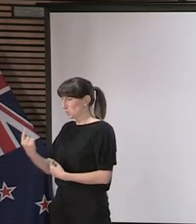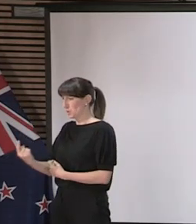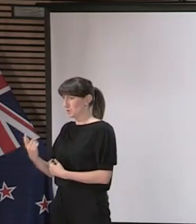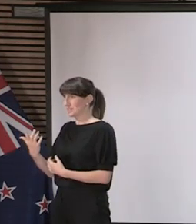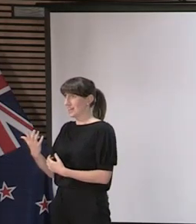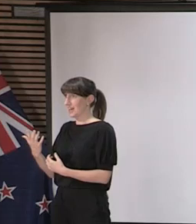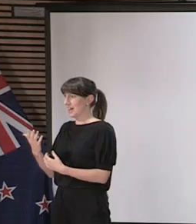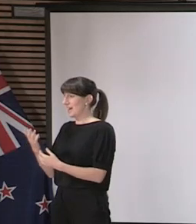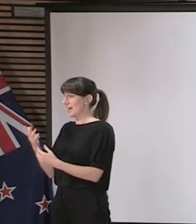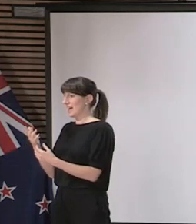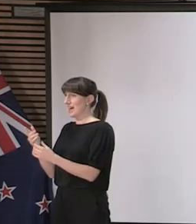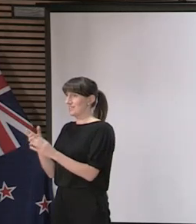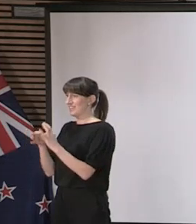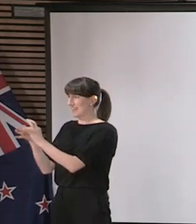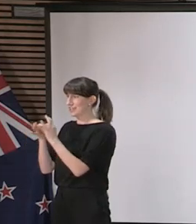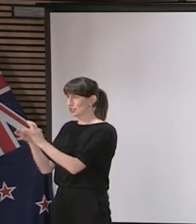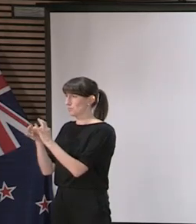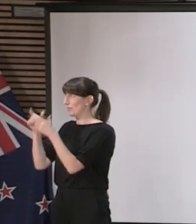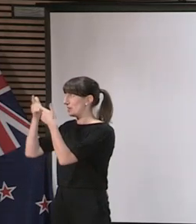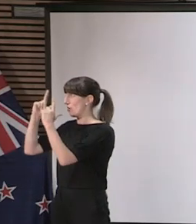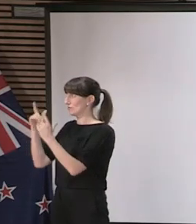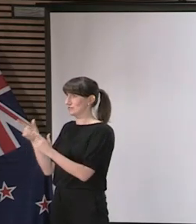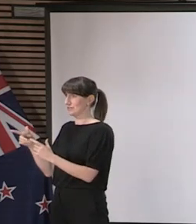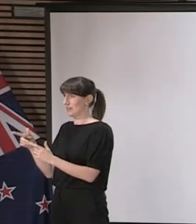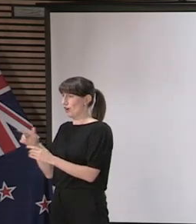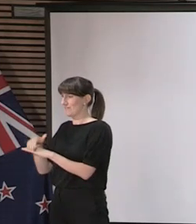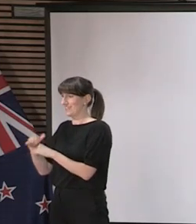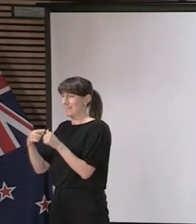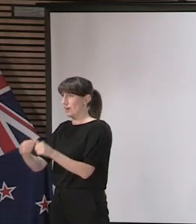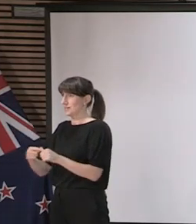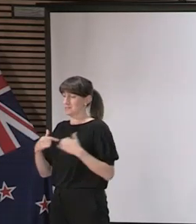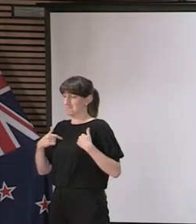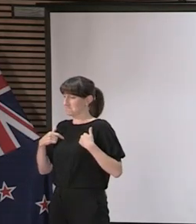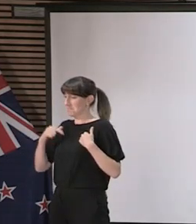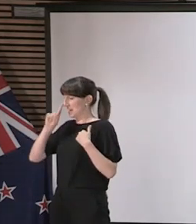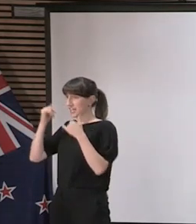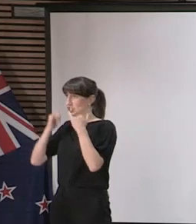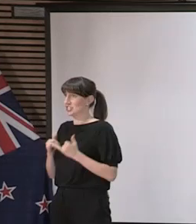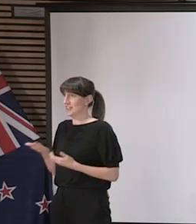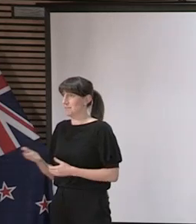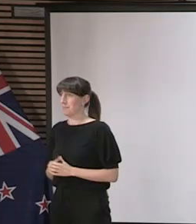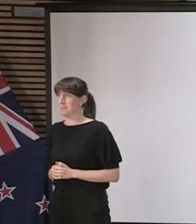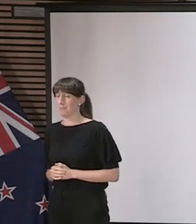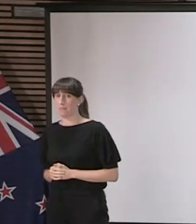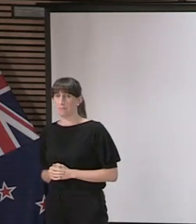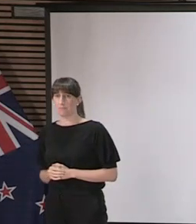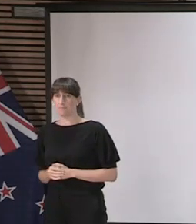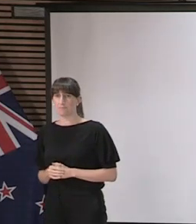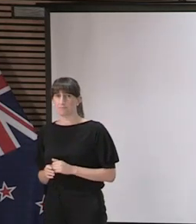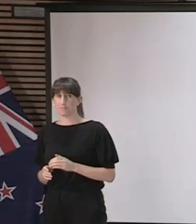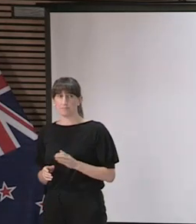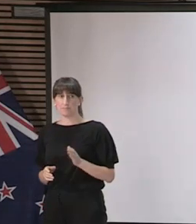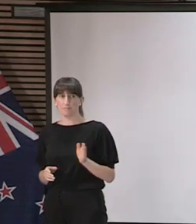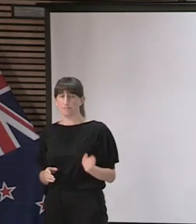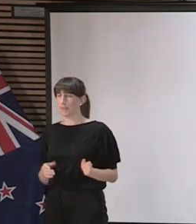between clinicians and those who are leading them in their clinical settings. Okay, down here in the front. Down here in the front. Can